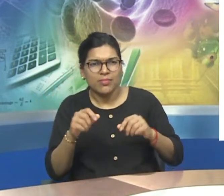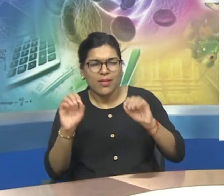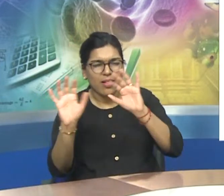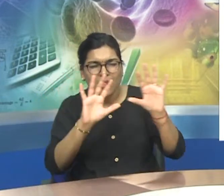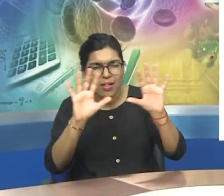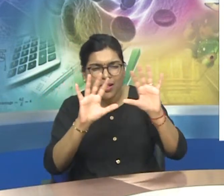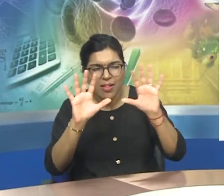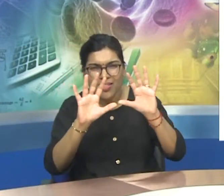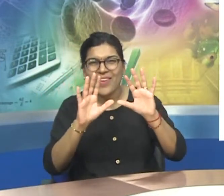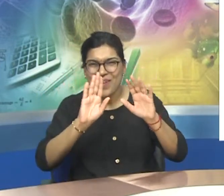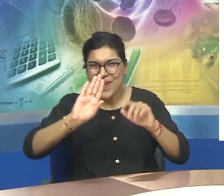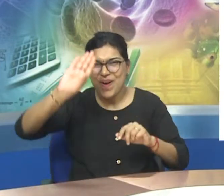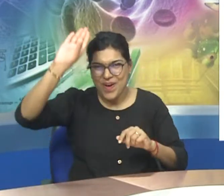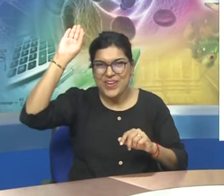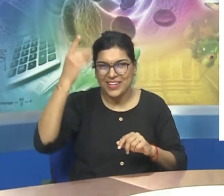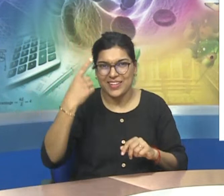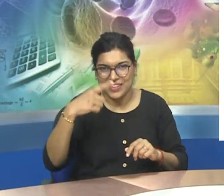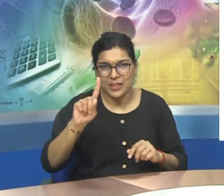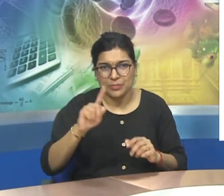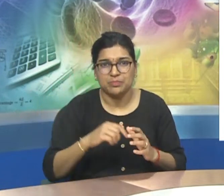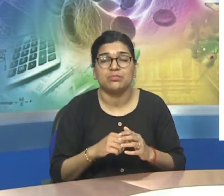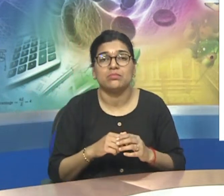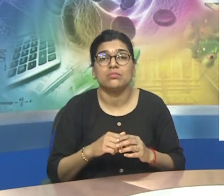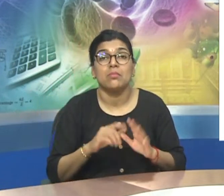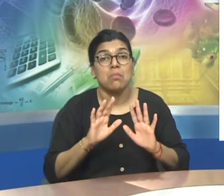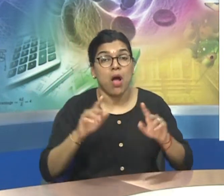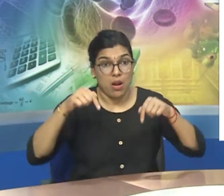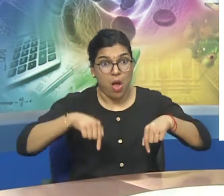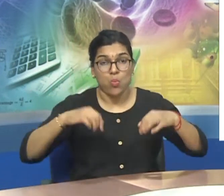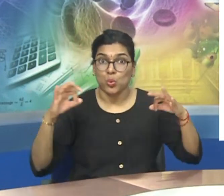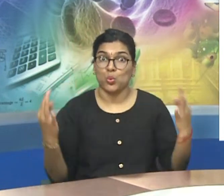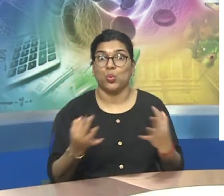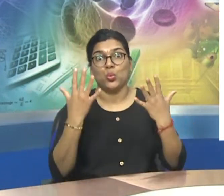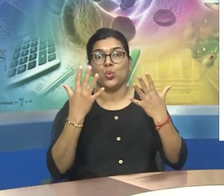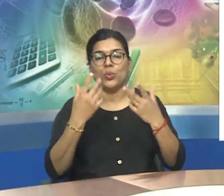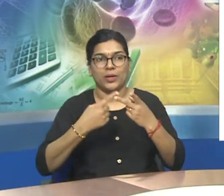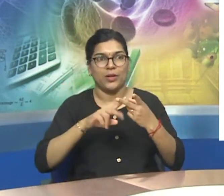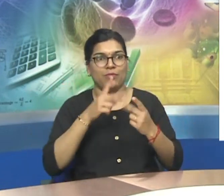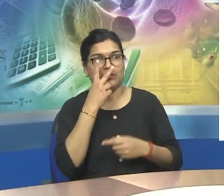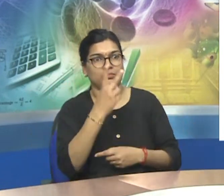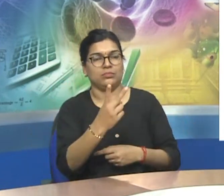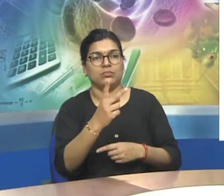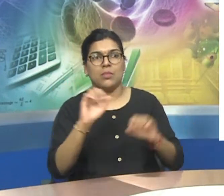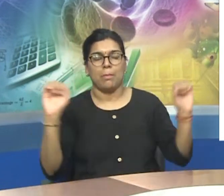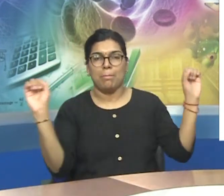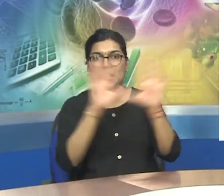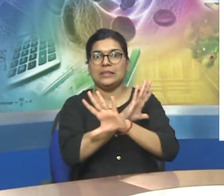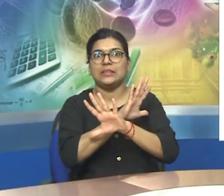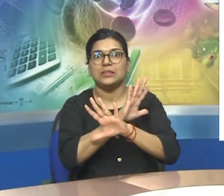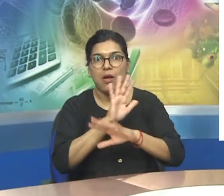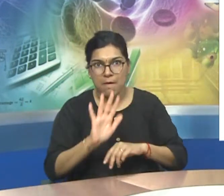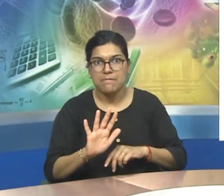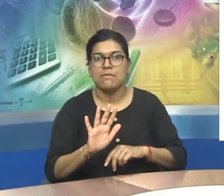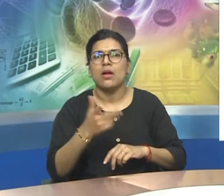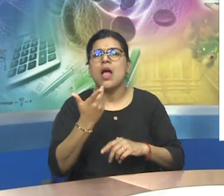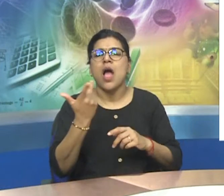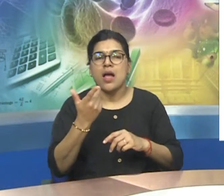smart mobile. So nowadays our television also has